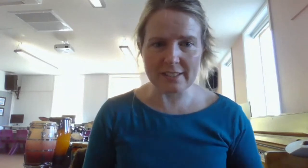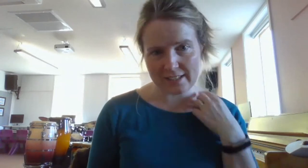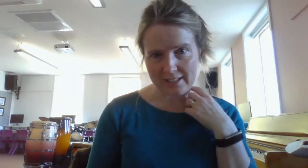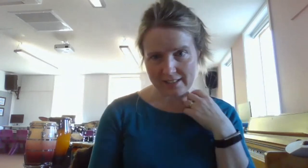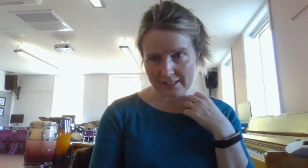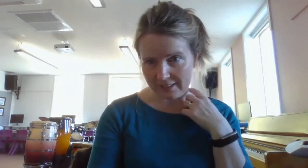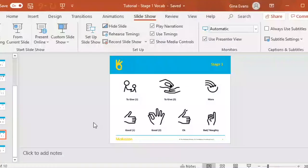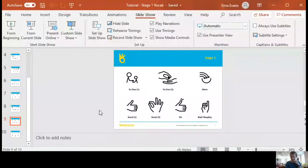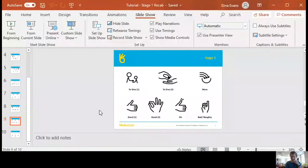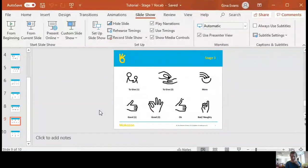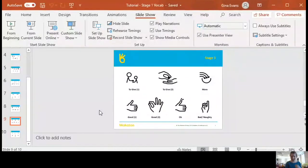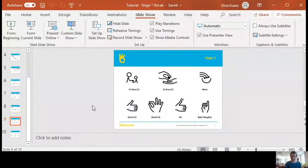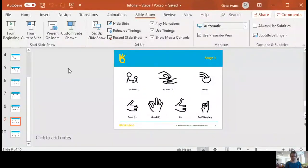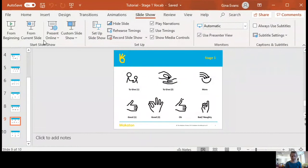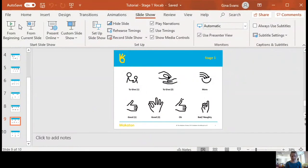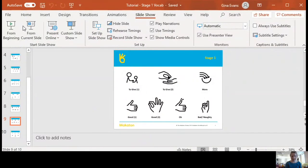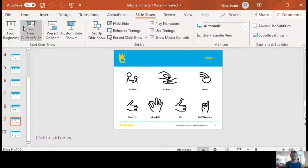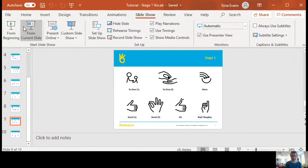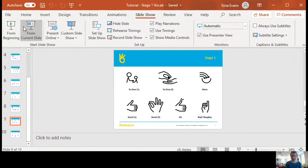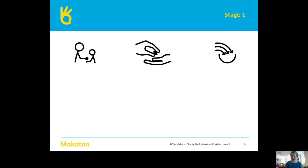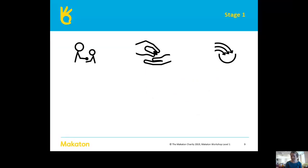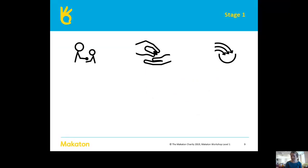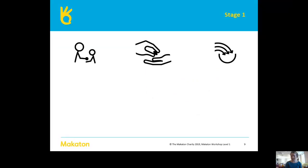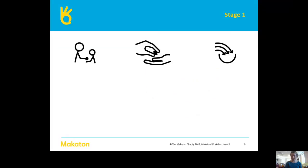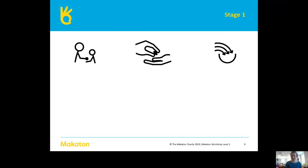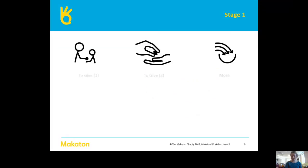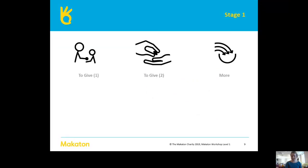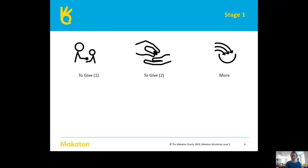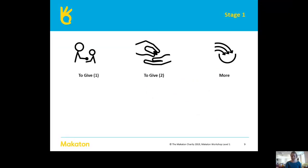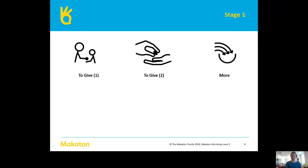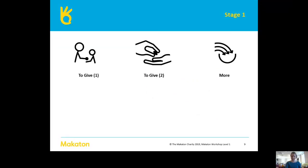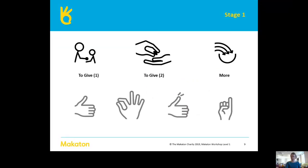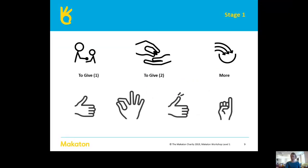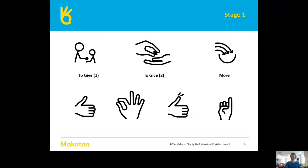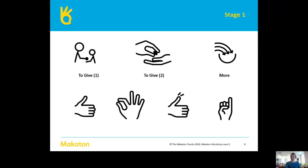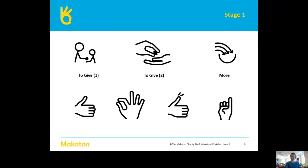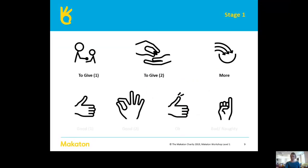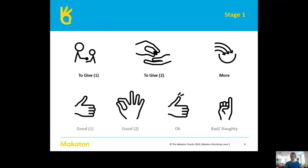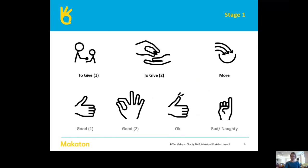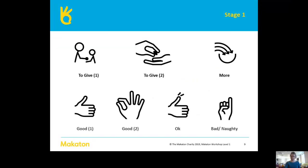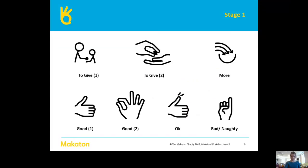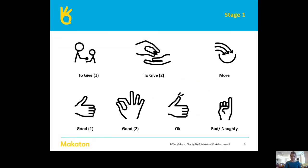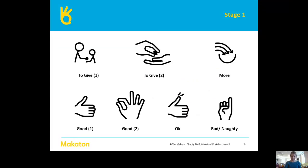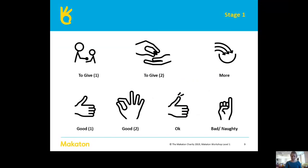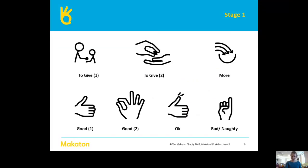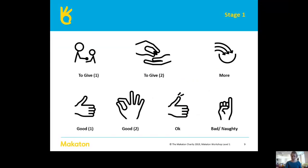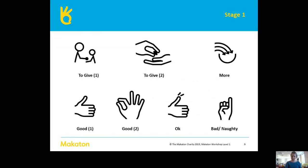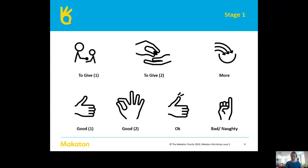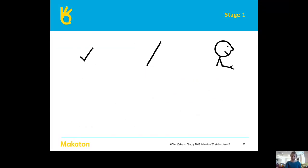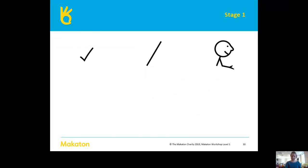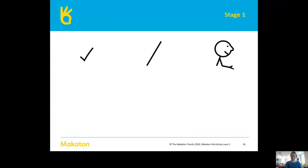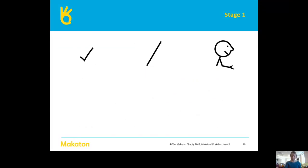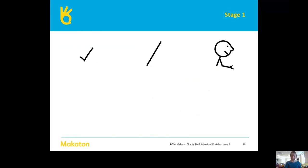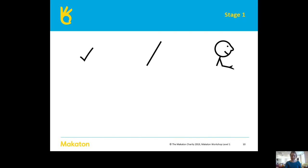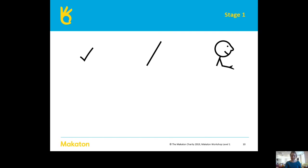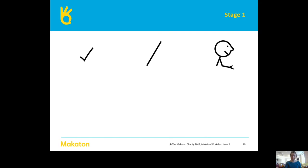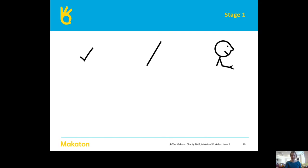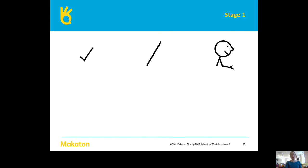Right. Next page is more good, okay, and bad.